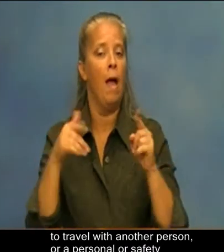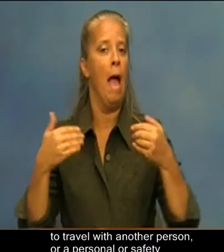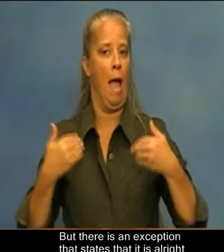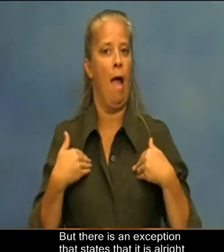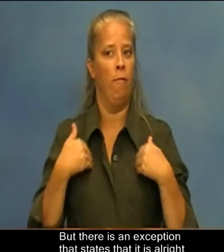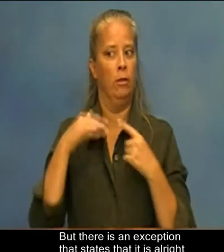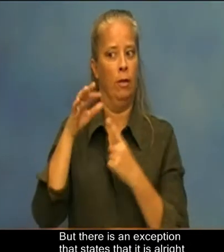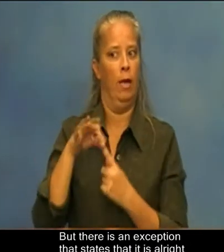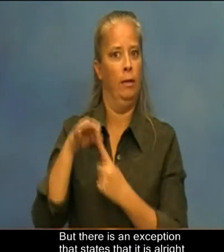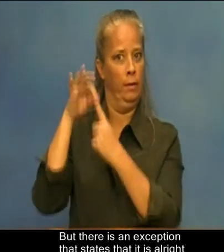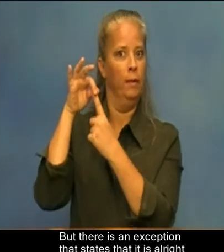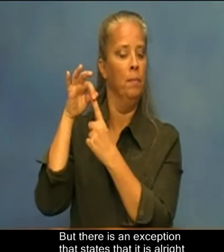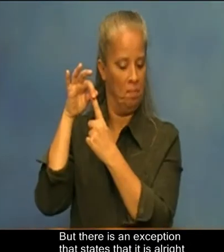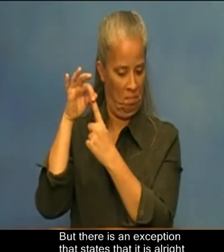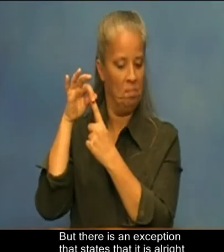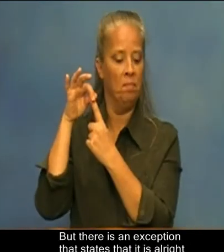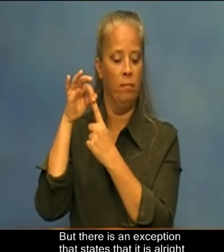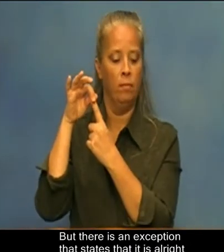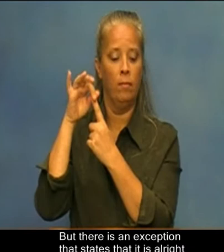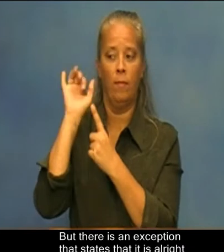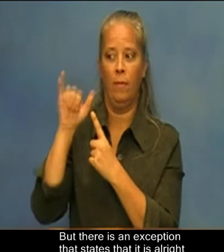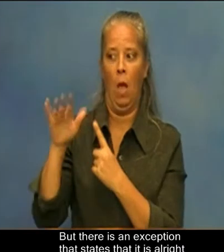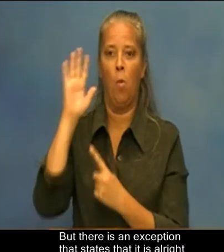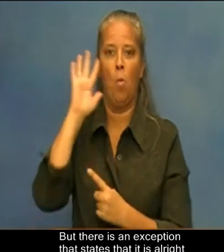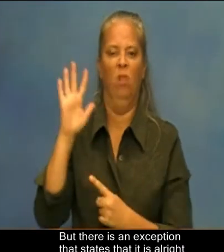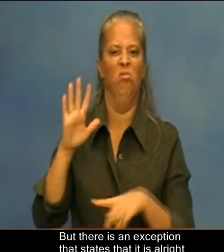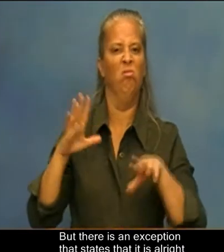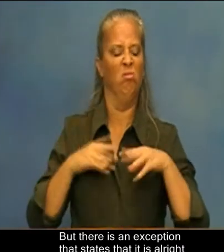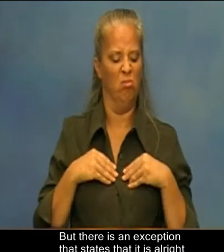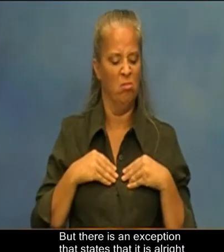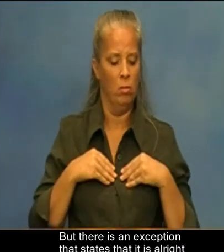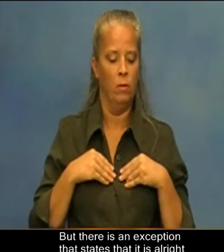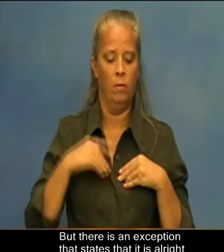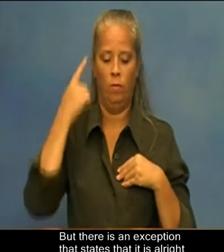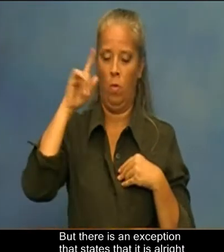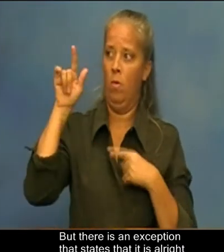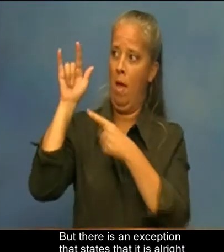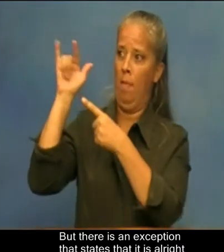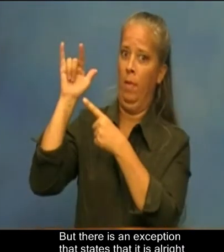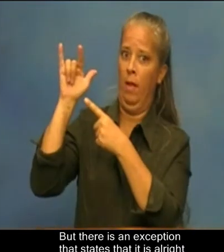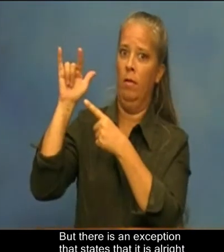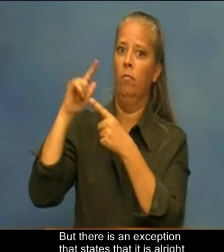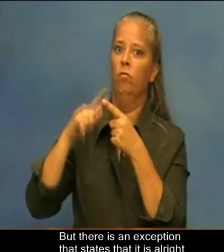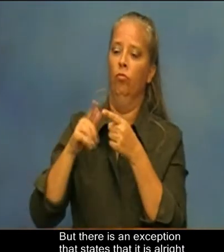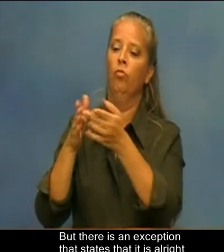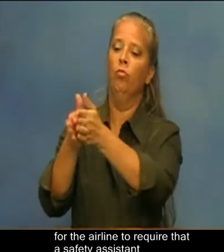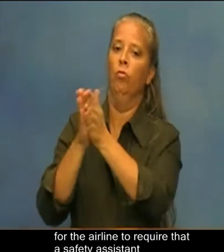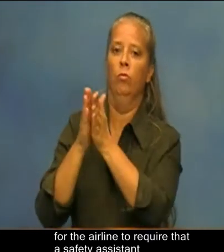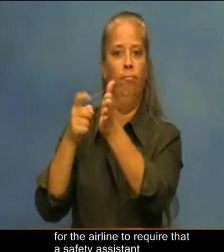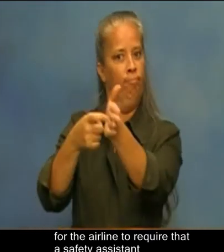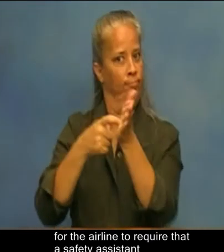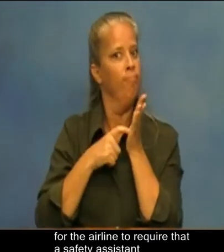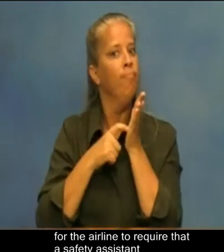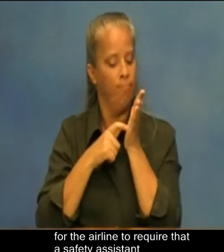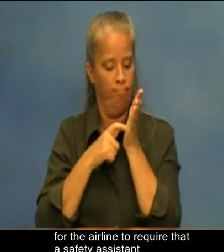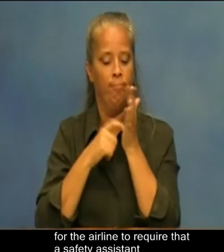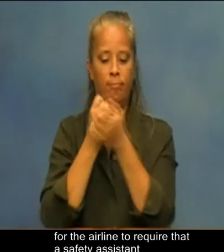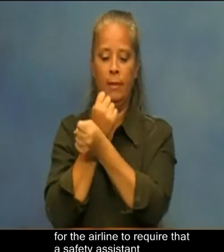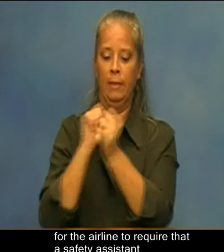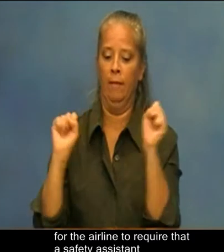But there is an exception that states that it is alright for the airline to require